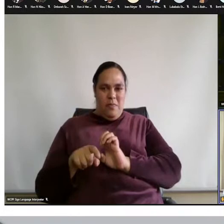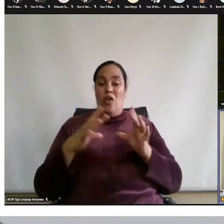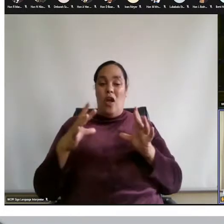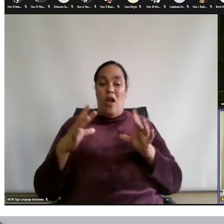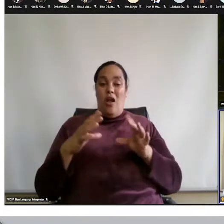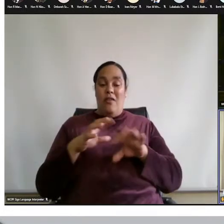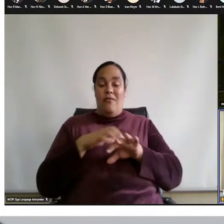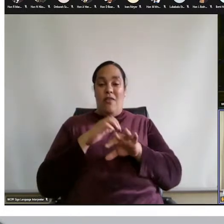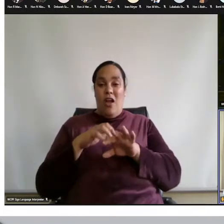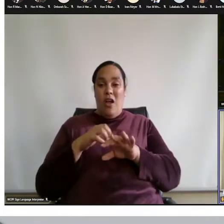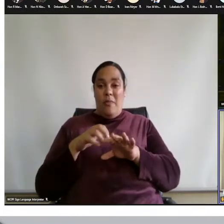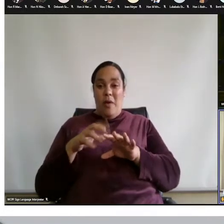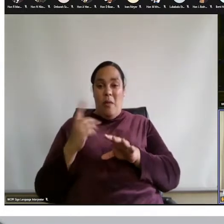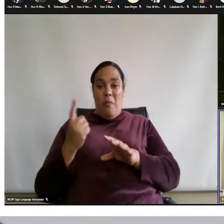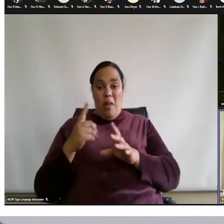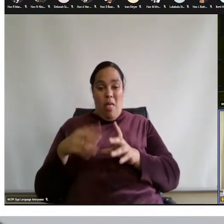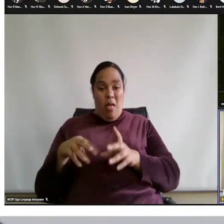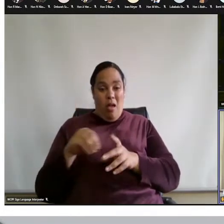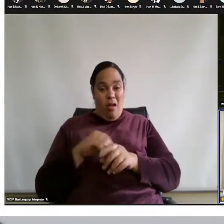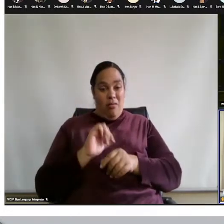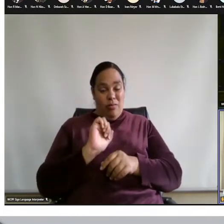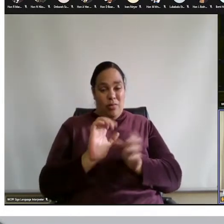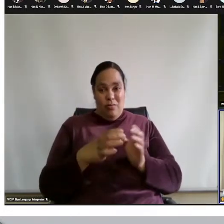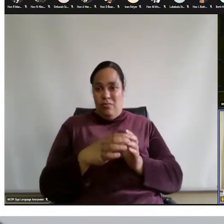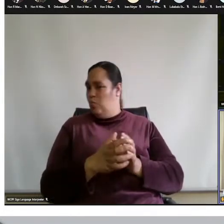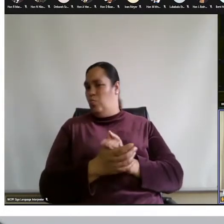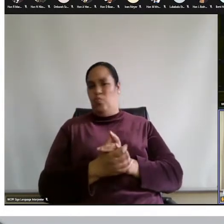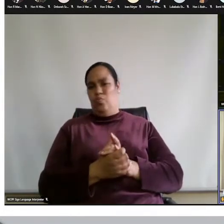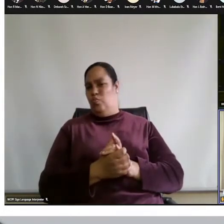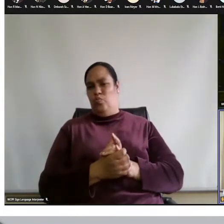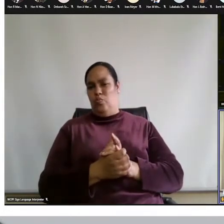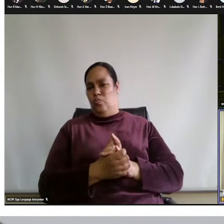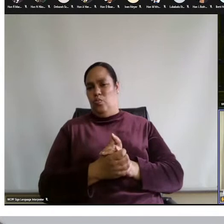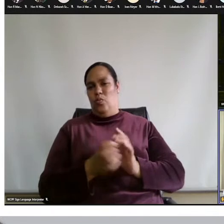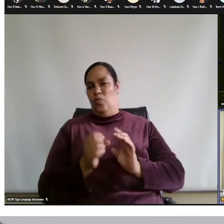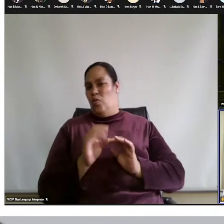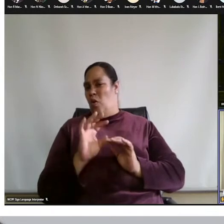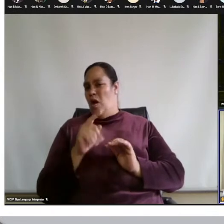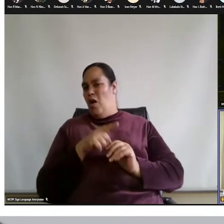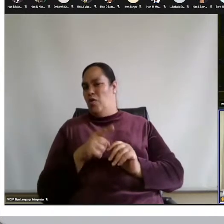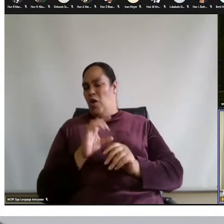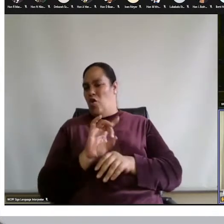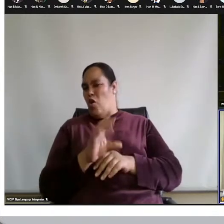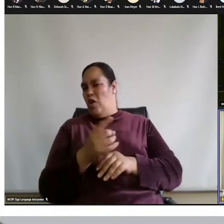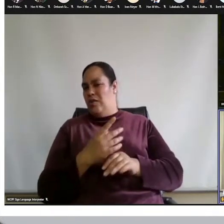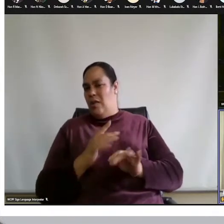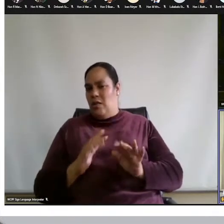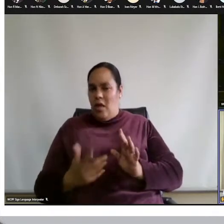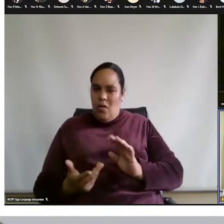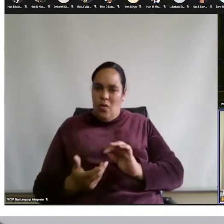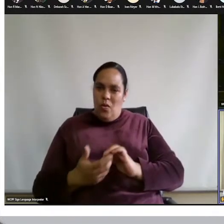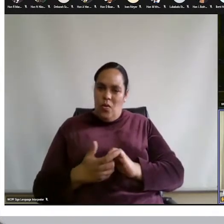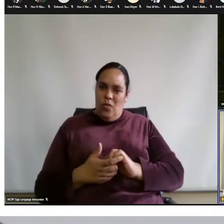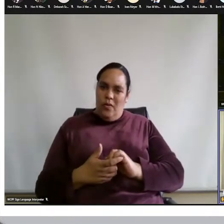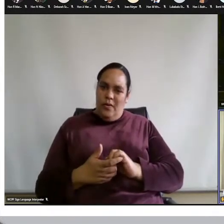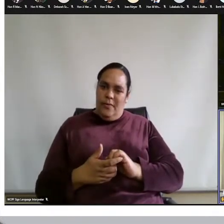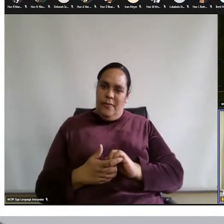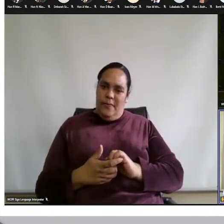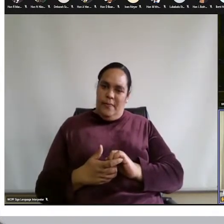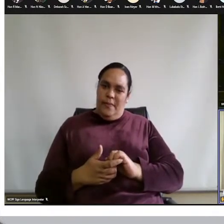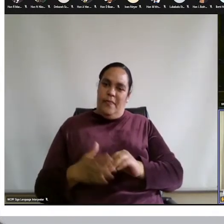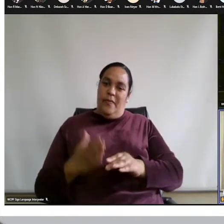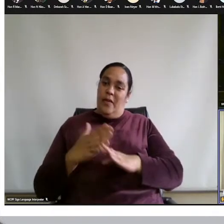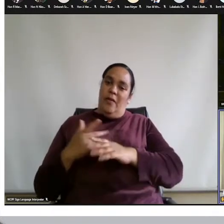to the corporations? Certainly not. So how are they consulted? The